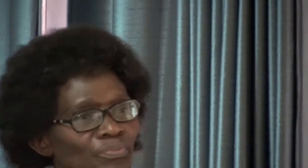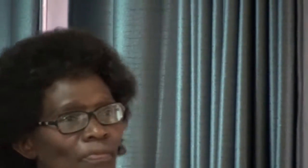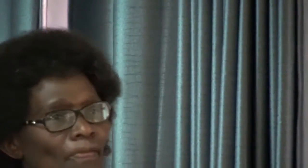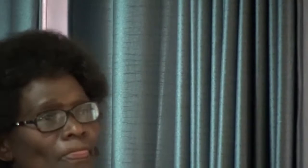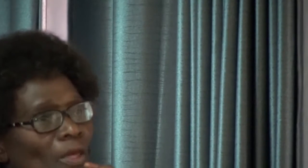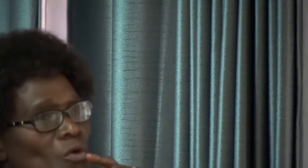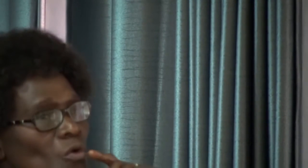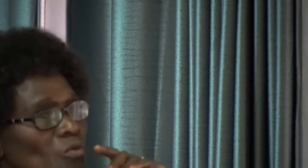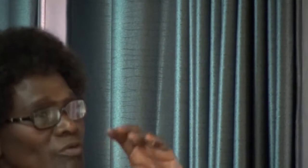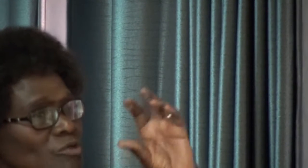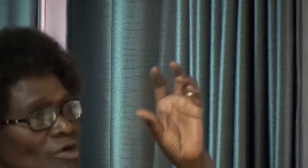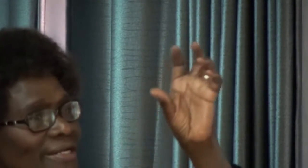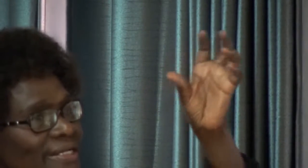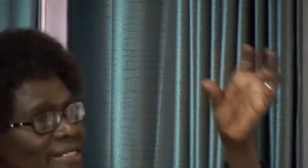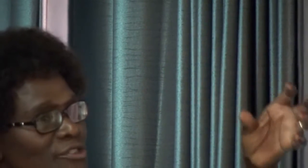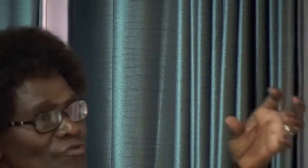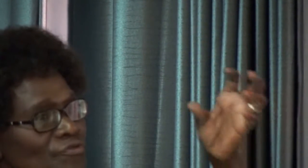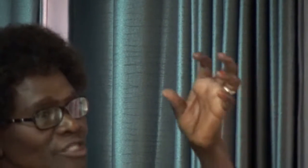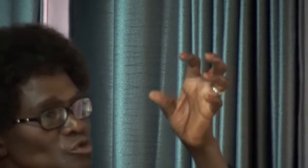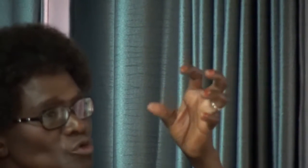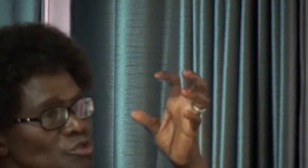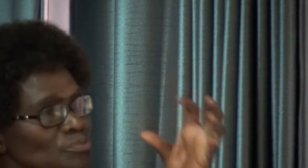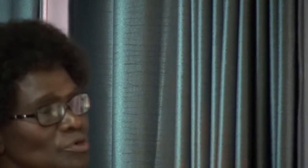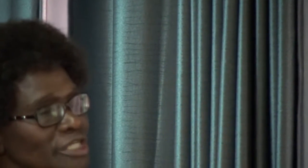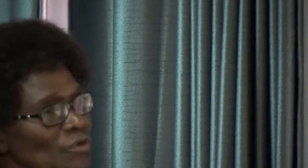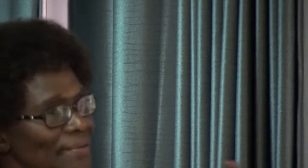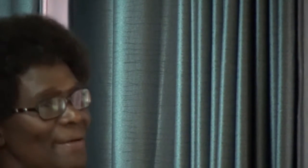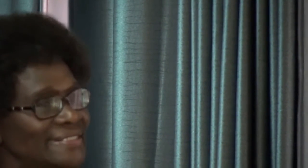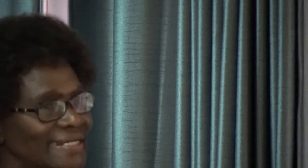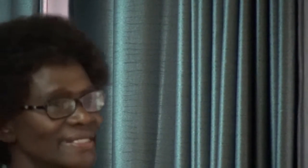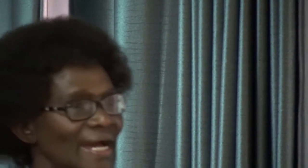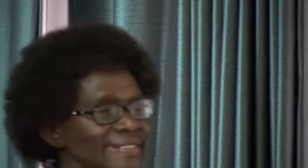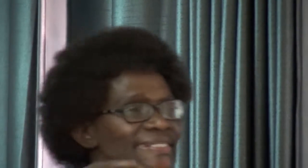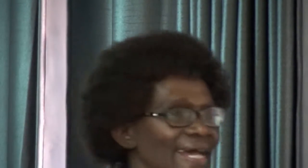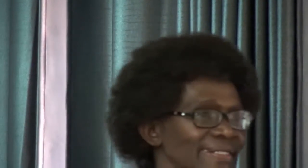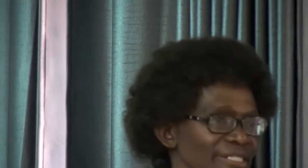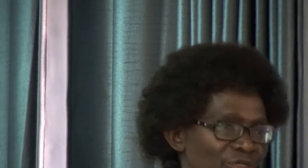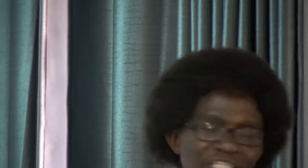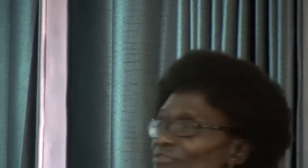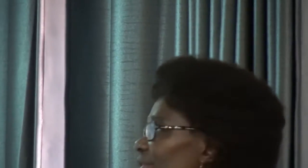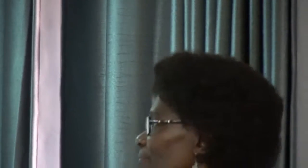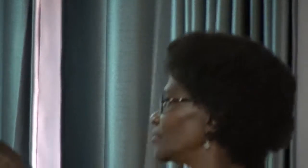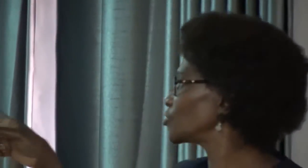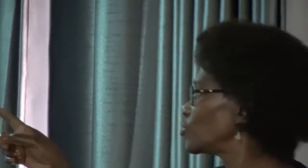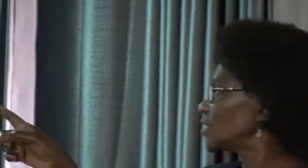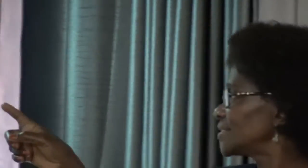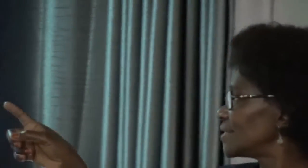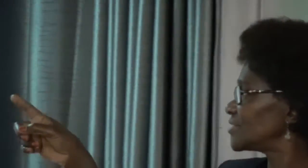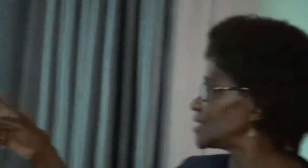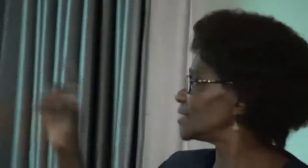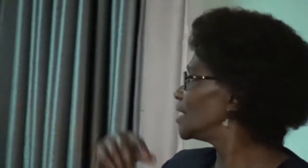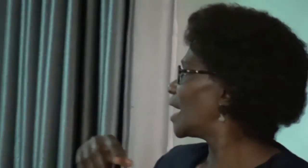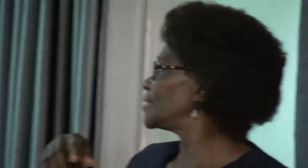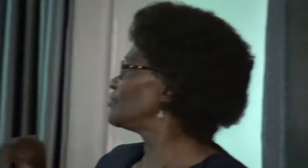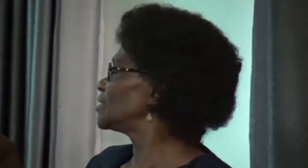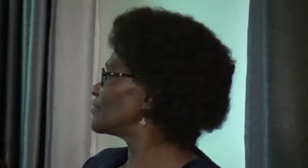no. We will look at the needs of the schools, put in one basket, and design resources for them. So those are